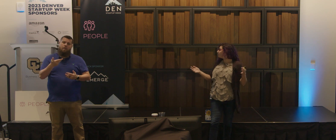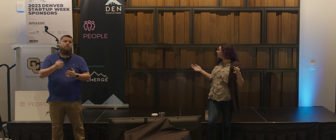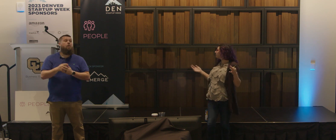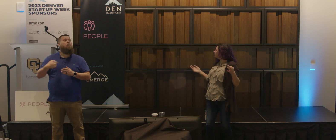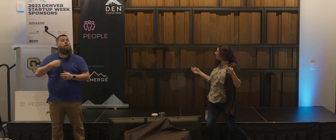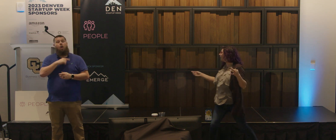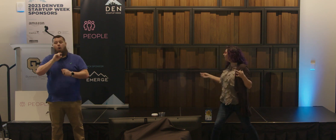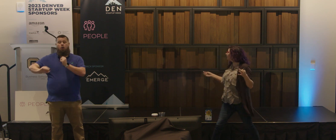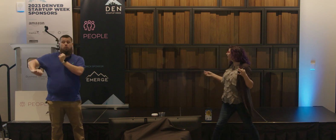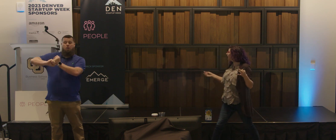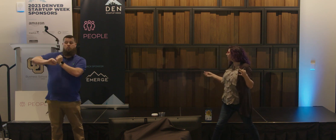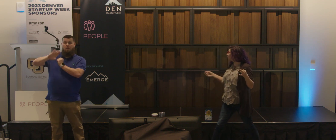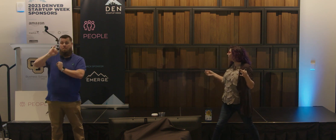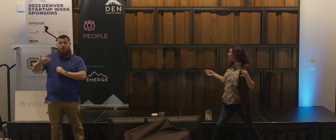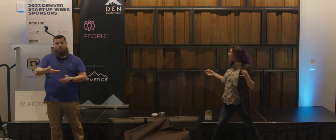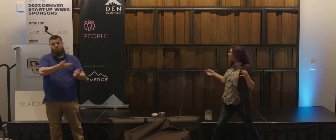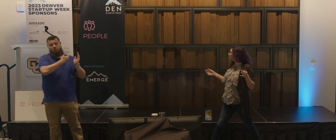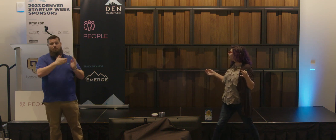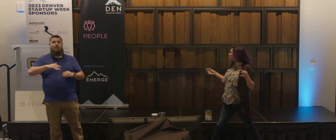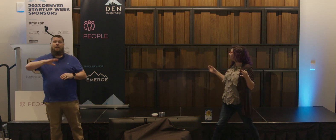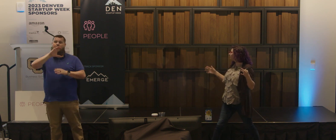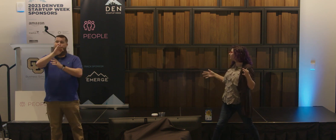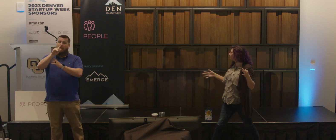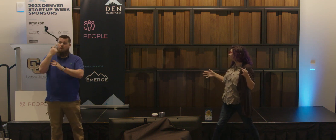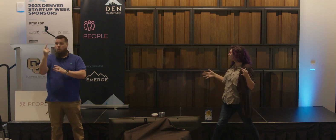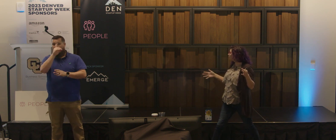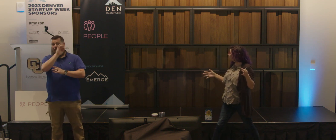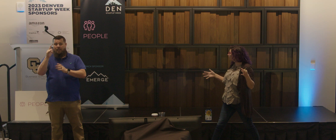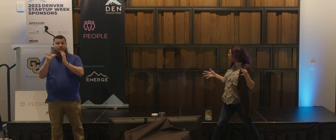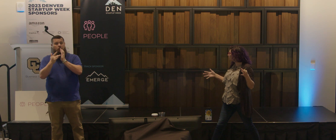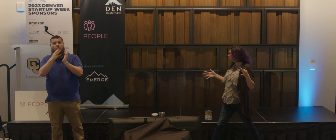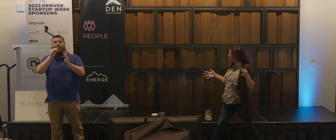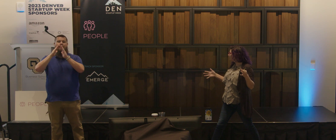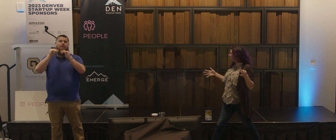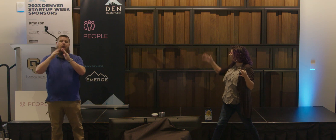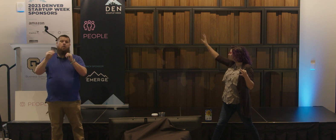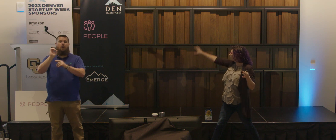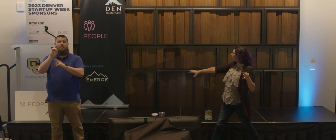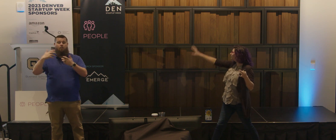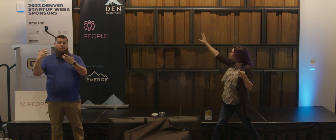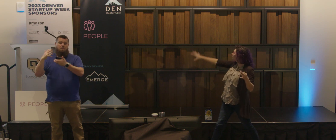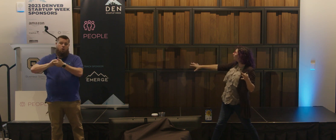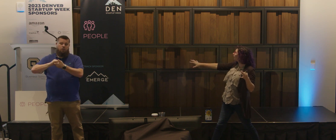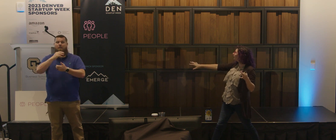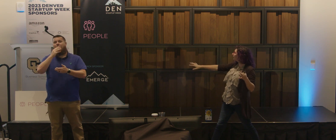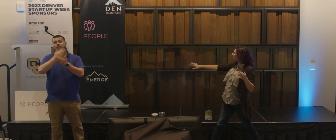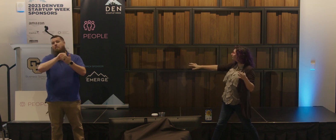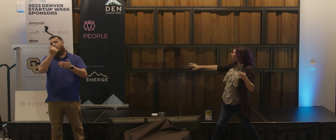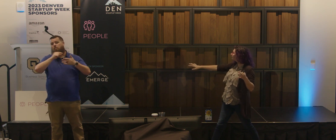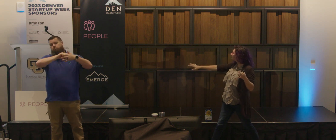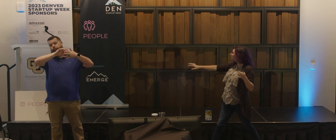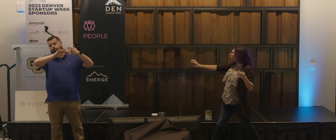We are sponsored by Capital One and Dell Technologies and the Downtown Denver Partnership and some other people who are on